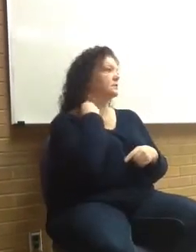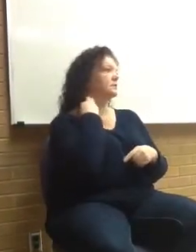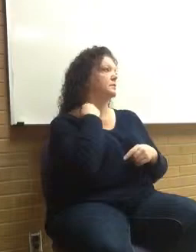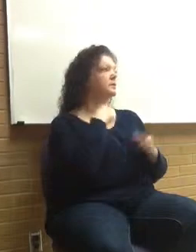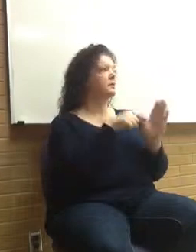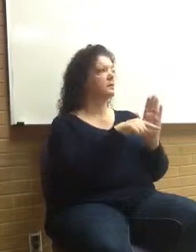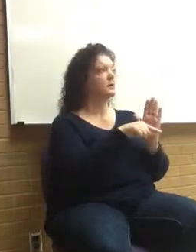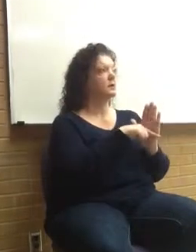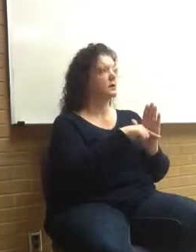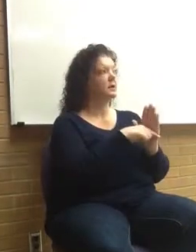-4x.